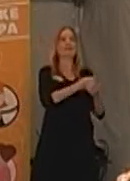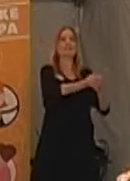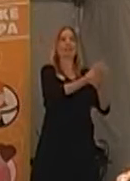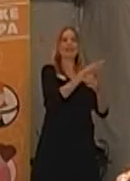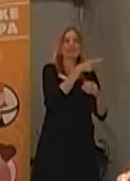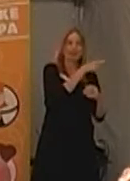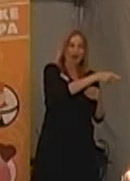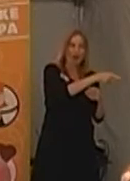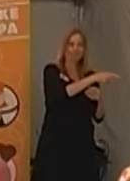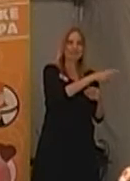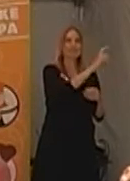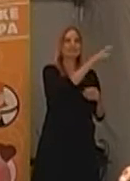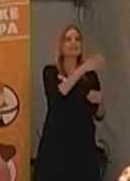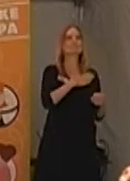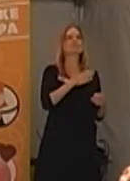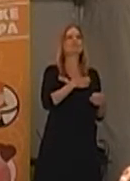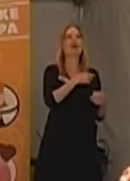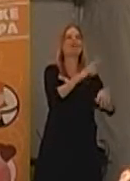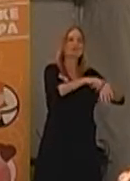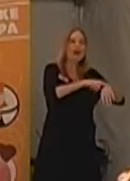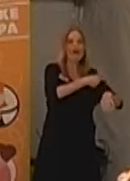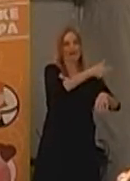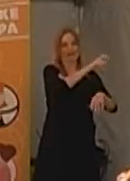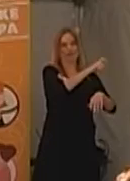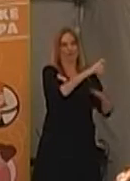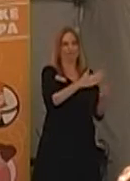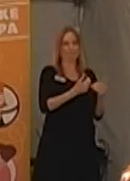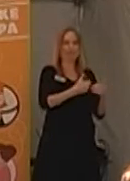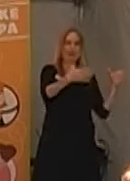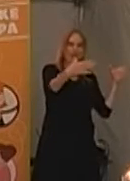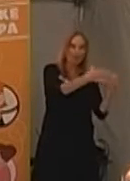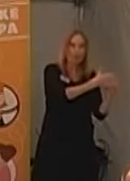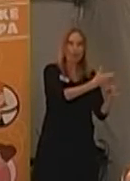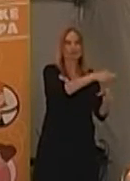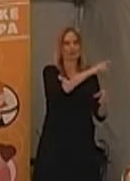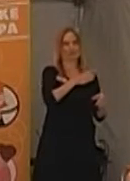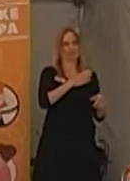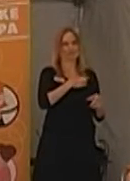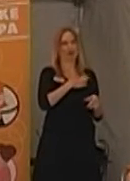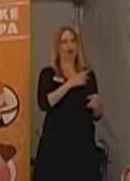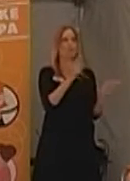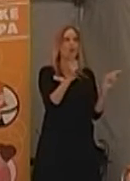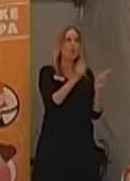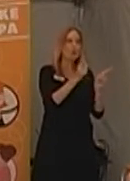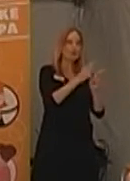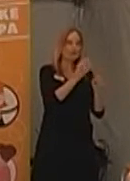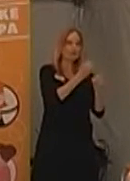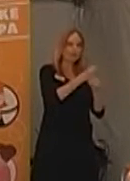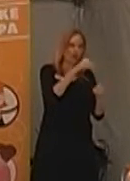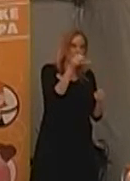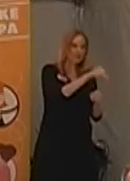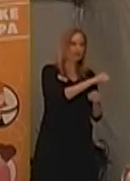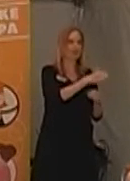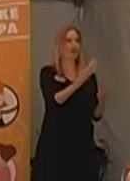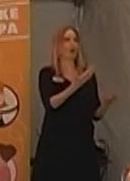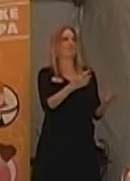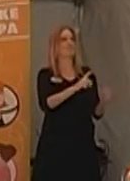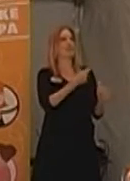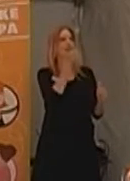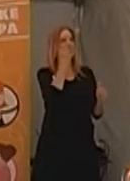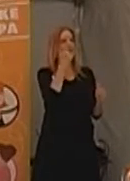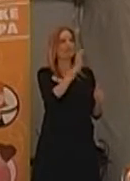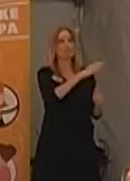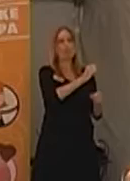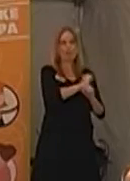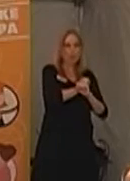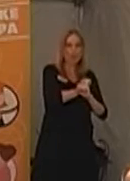for more time. They have time with their family, there is a short working week, there is good parental leave. If your kid is sick, you get